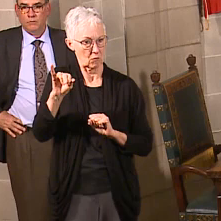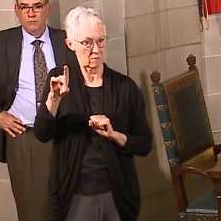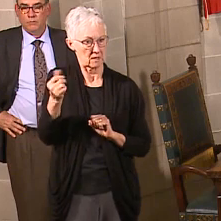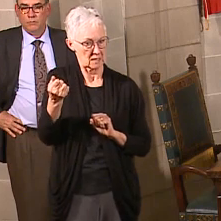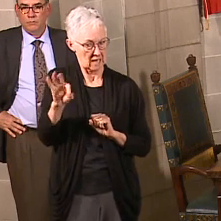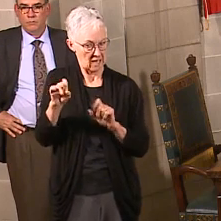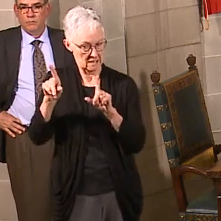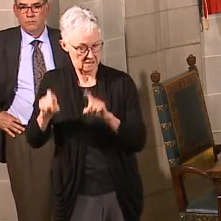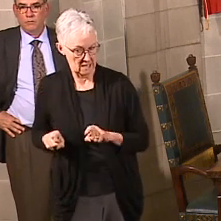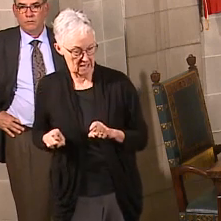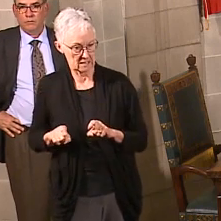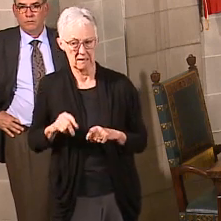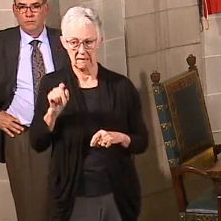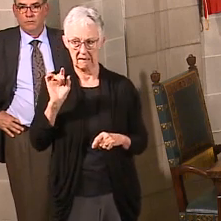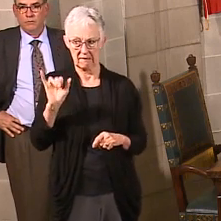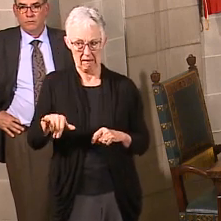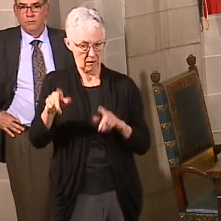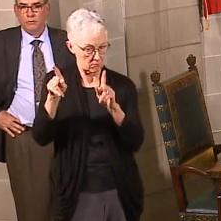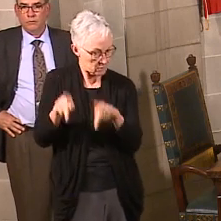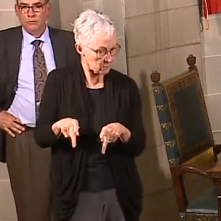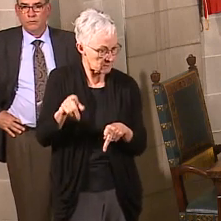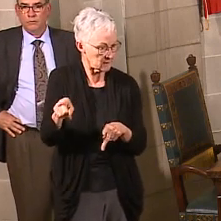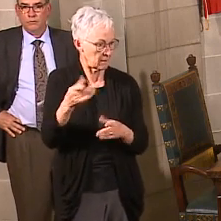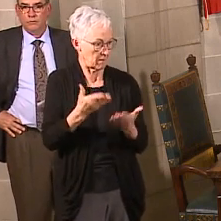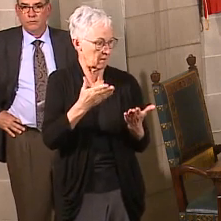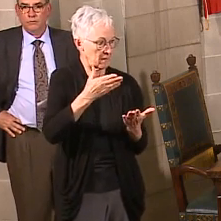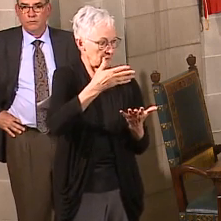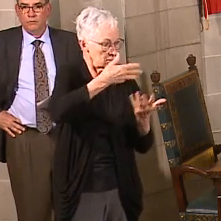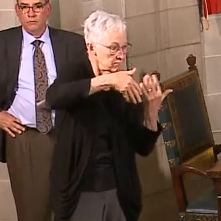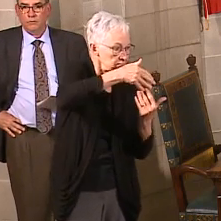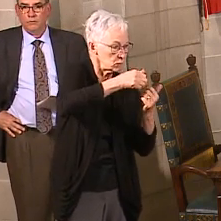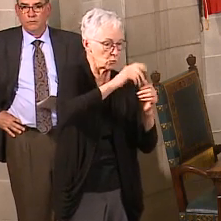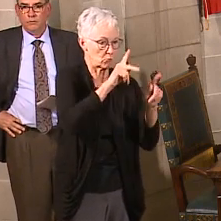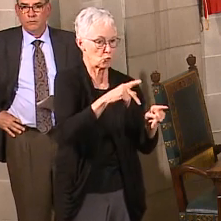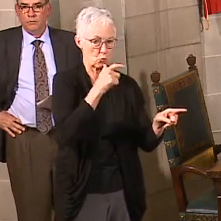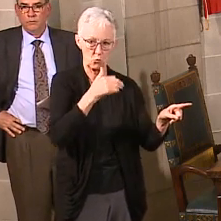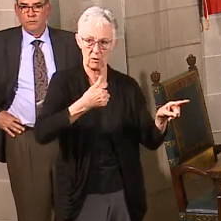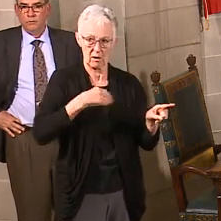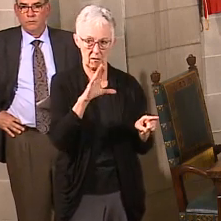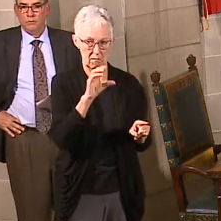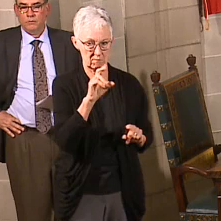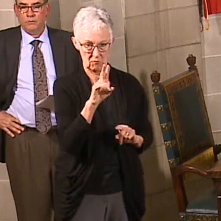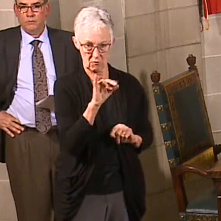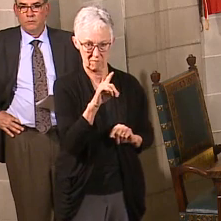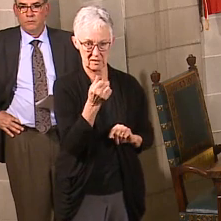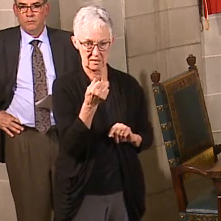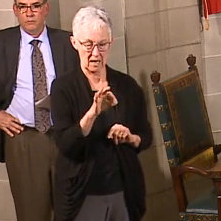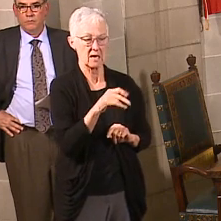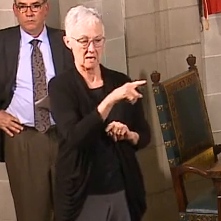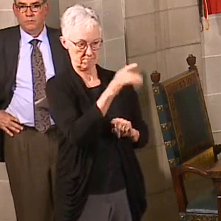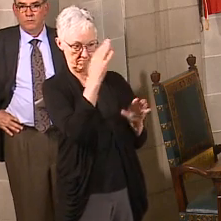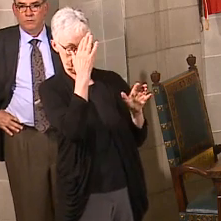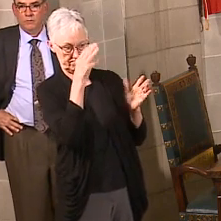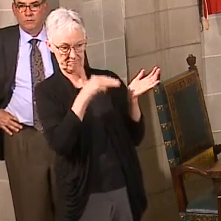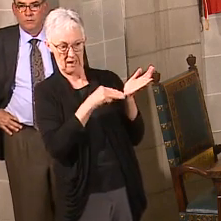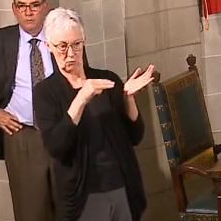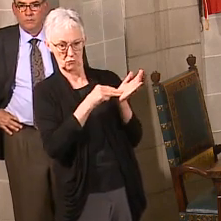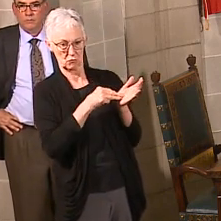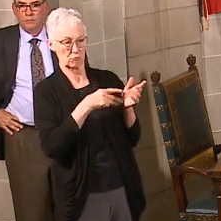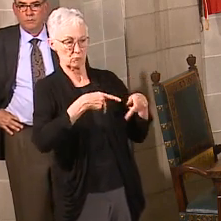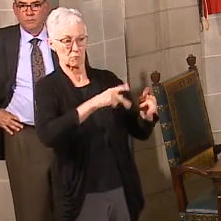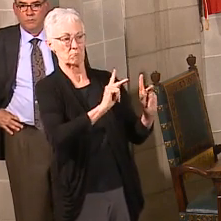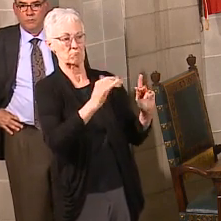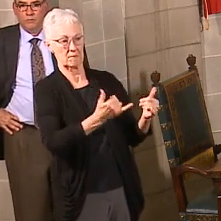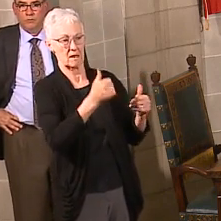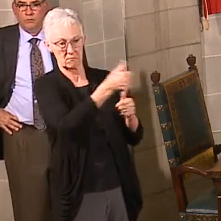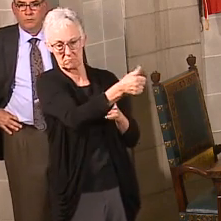coronavirus and they're symptomatic, to be able to get that person in line to be able to get a test. So we're loosening some of those restrictions on testing that we hope will be able to